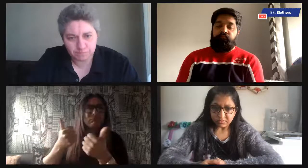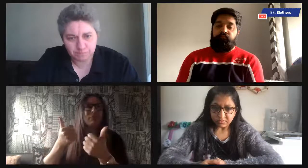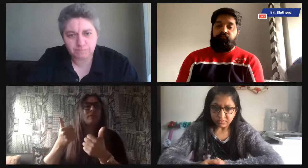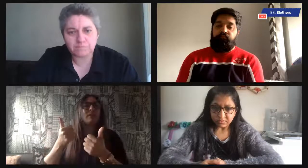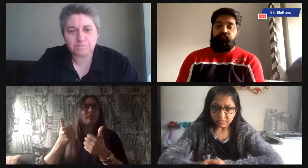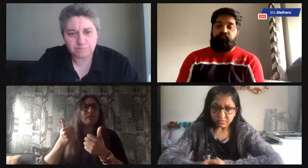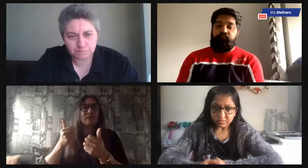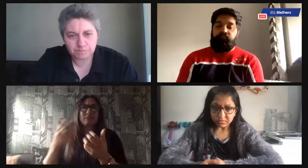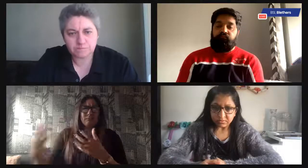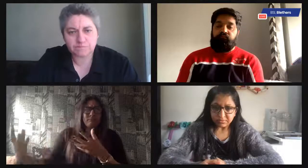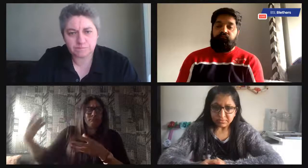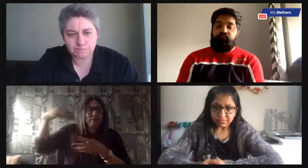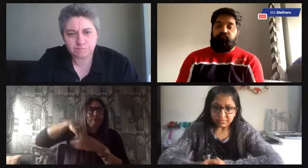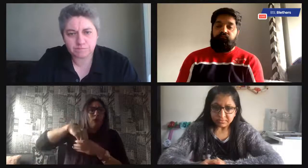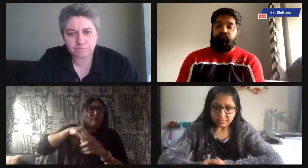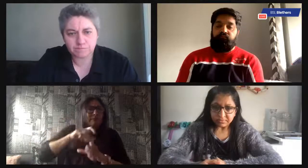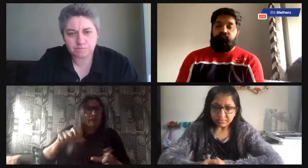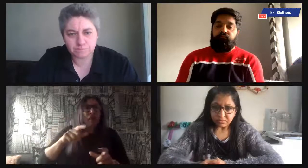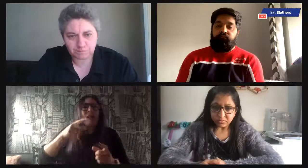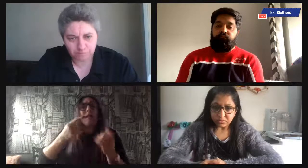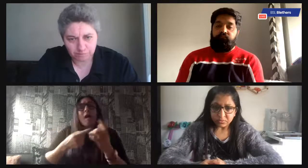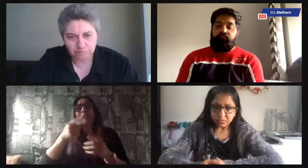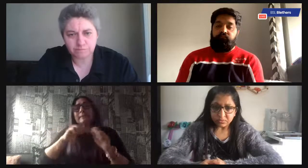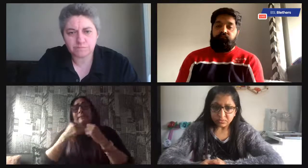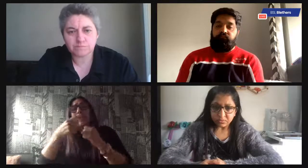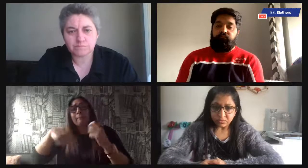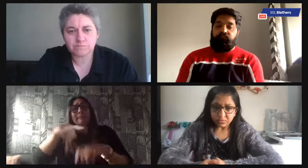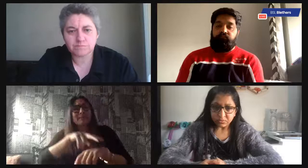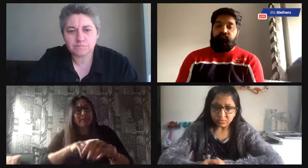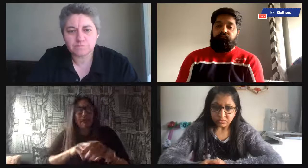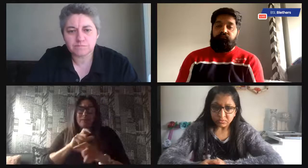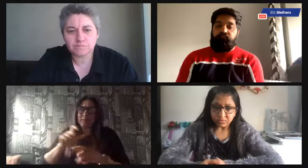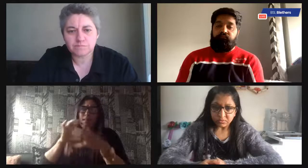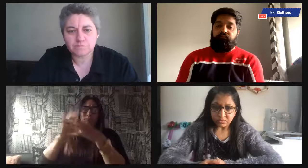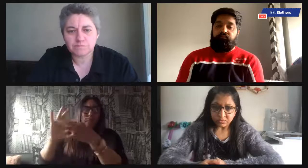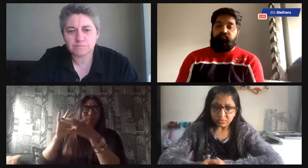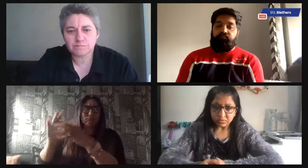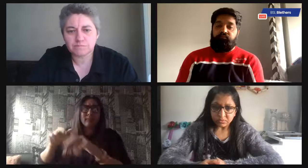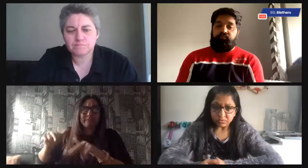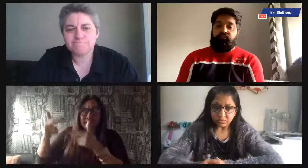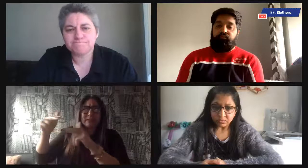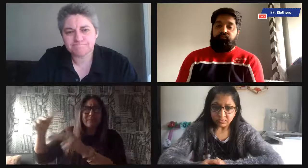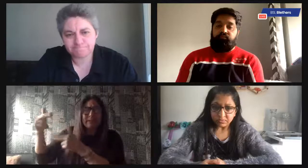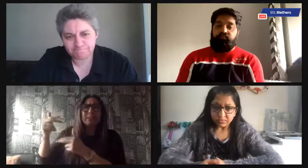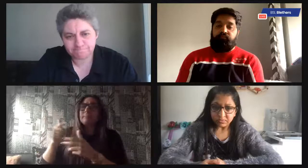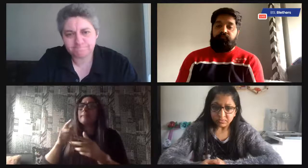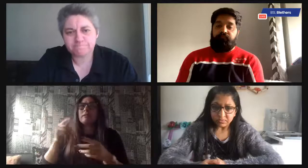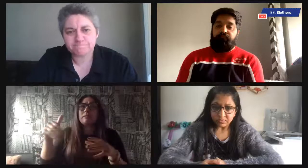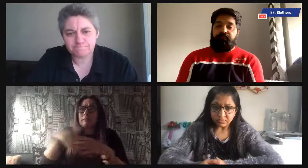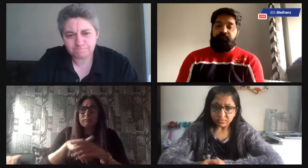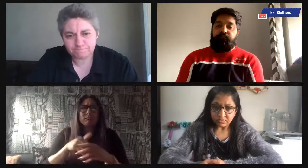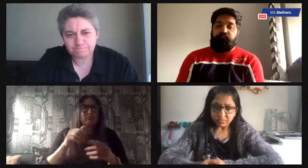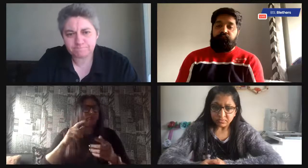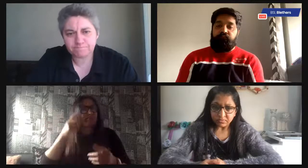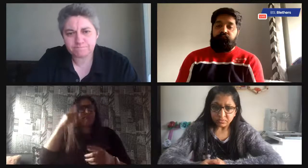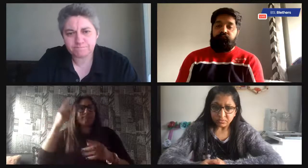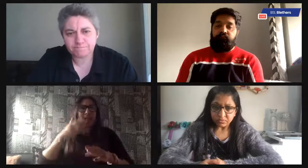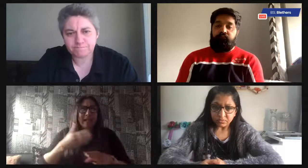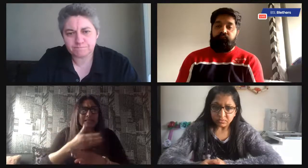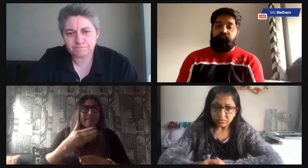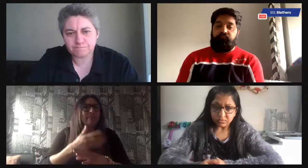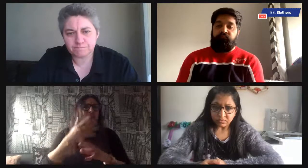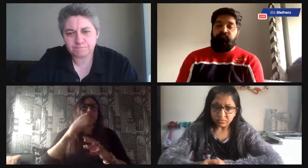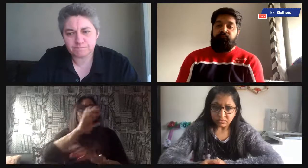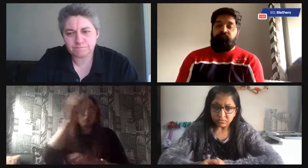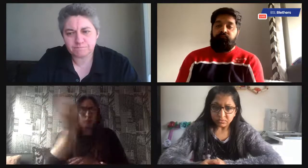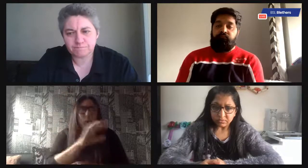what we've tried to do is make sure we've established that contact and make sure that the members are still being in contact